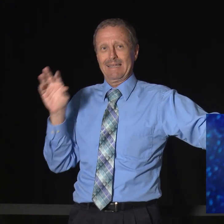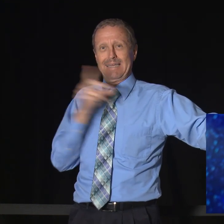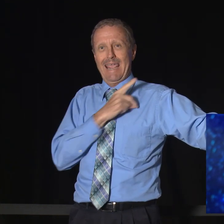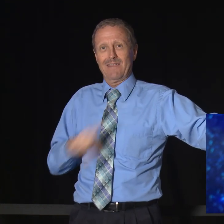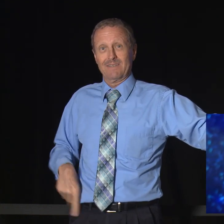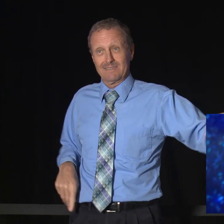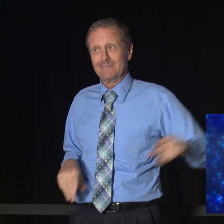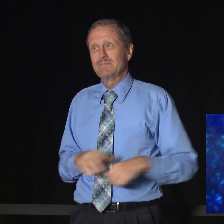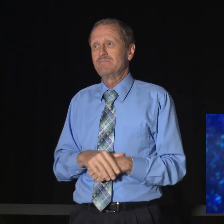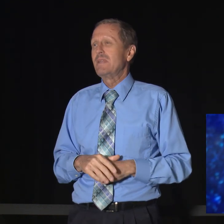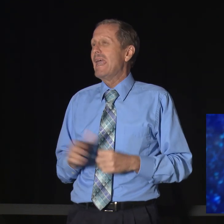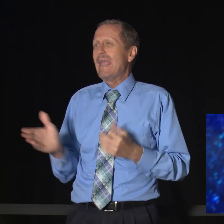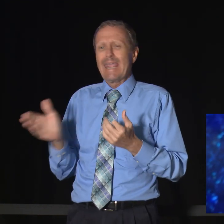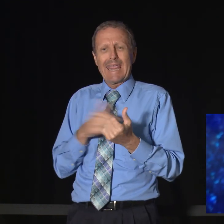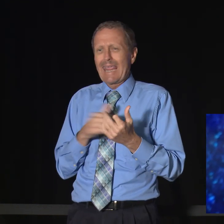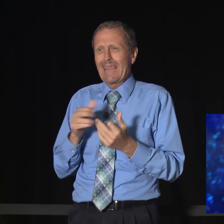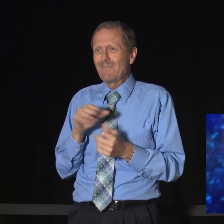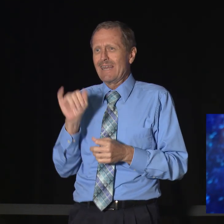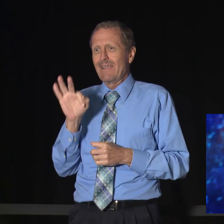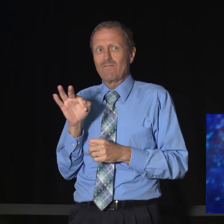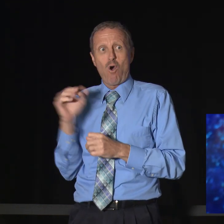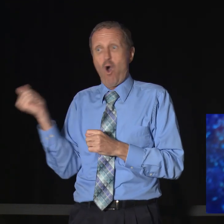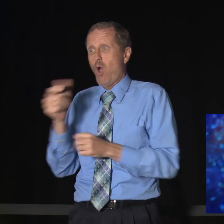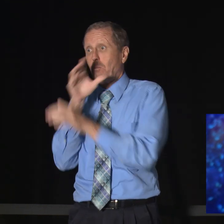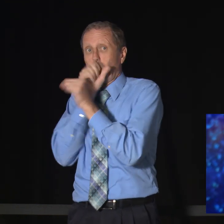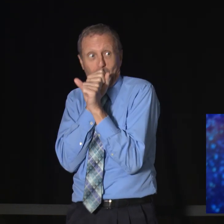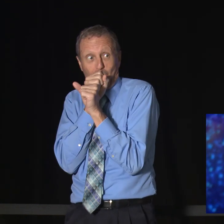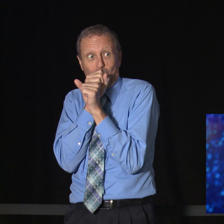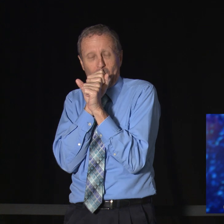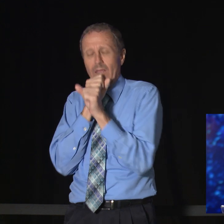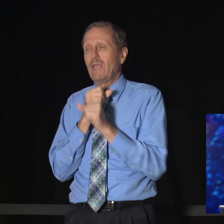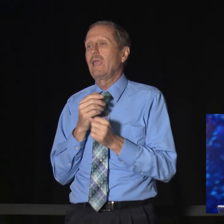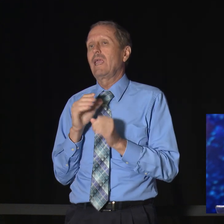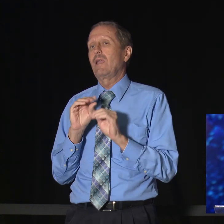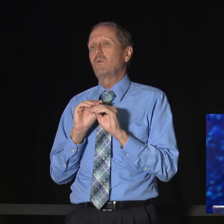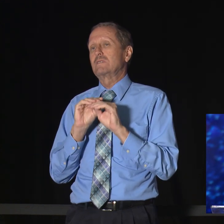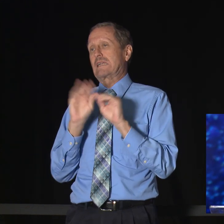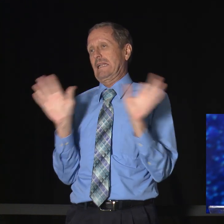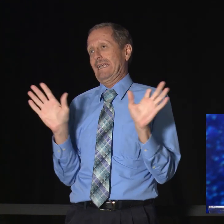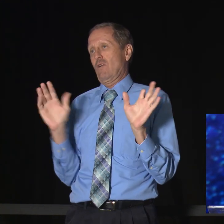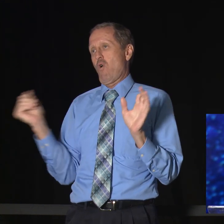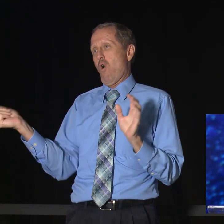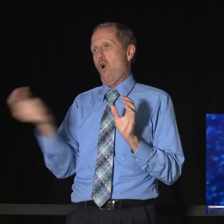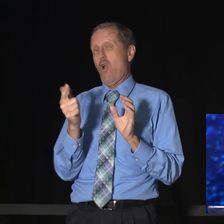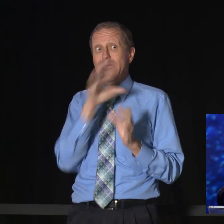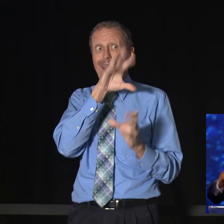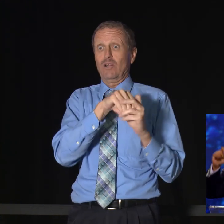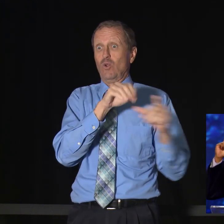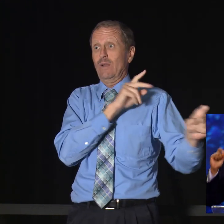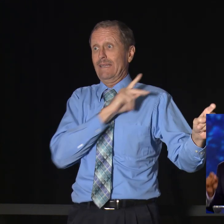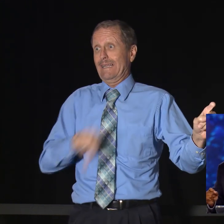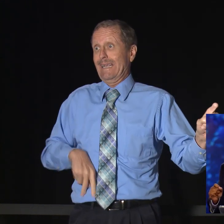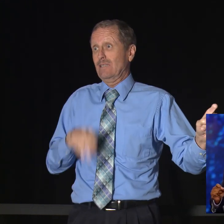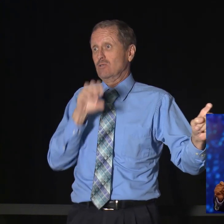And even if no one said anything, it was evident to everyone, including Saul, that God's hand